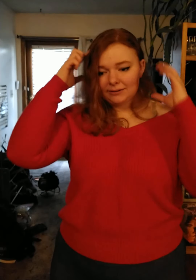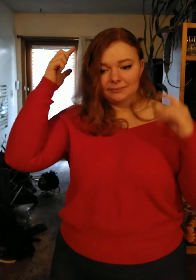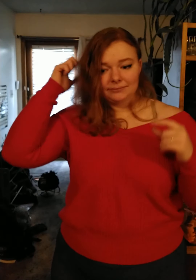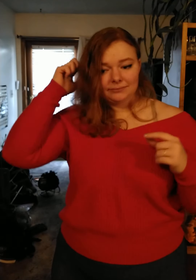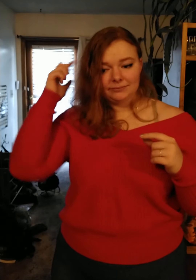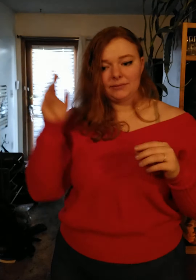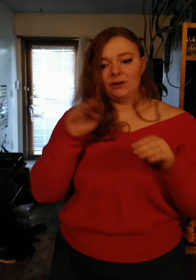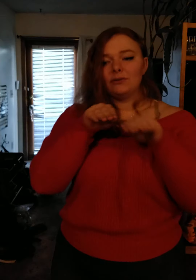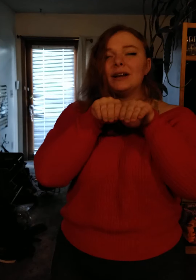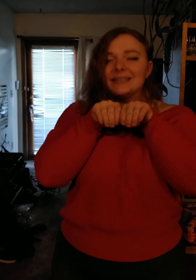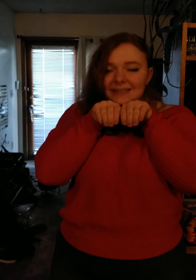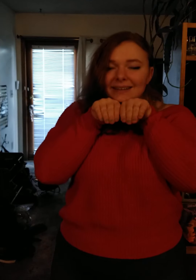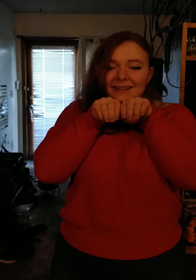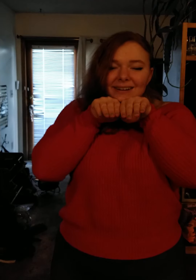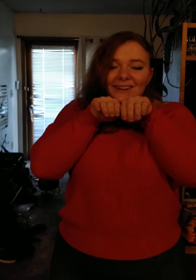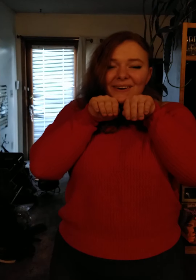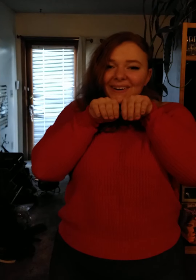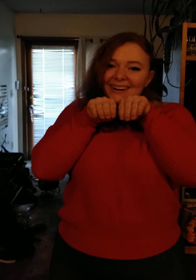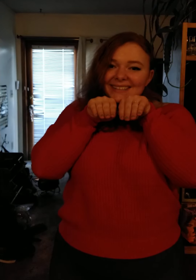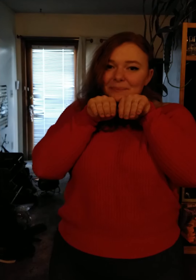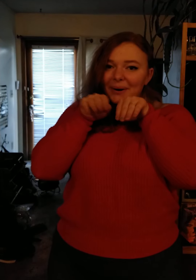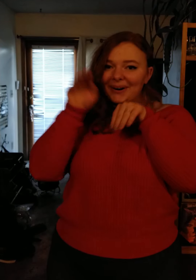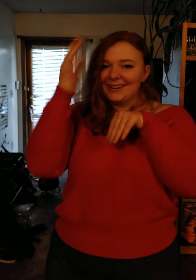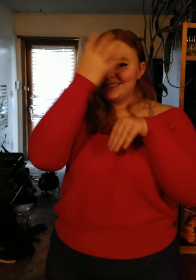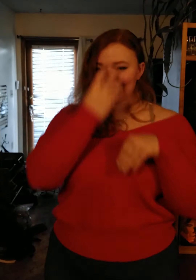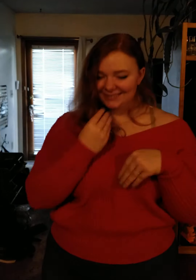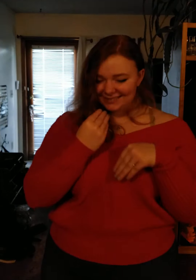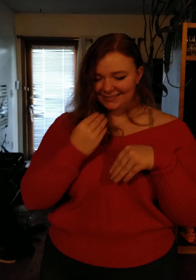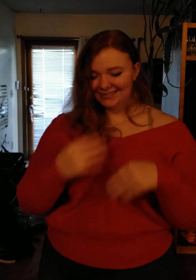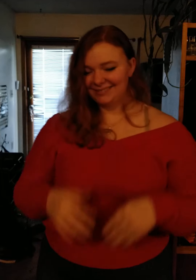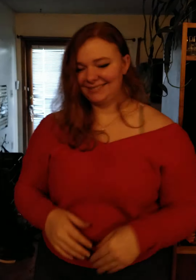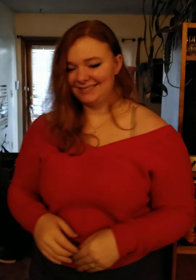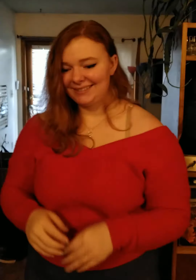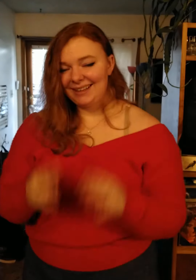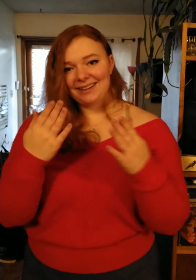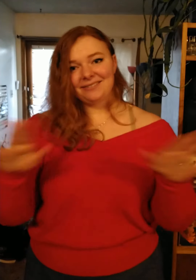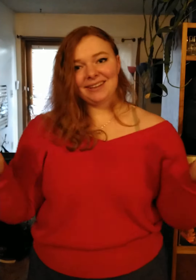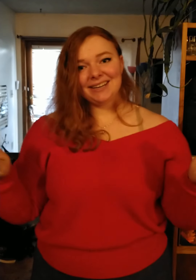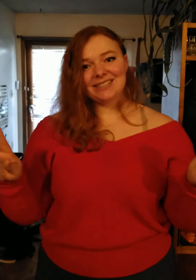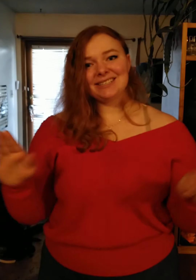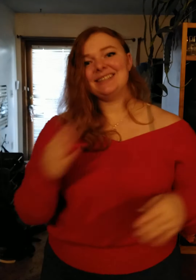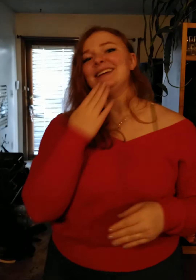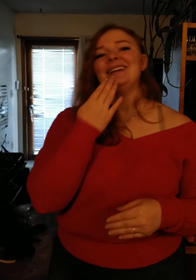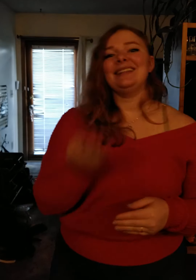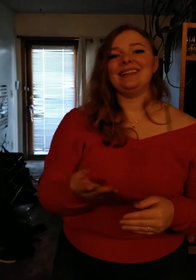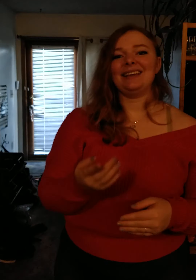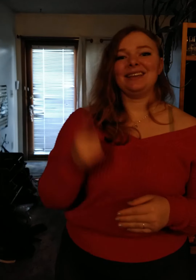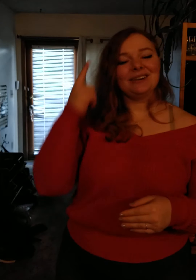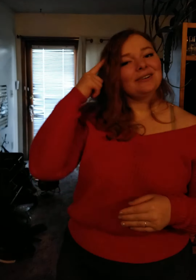resting on his paws. Finished. Thank you